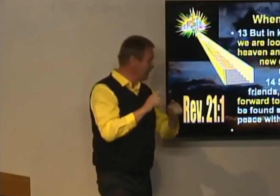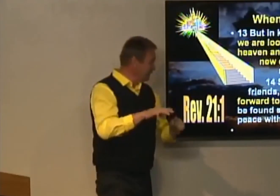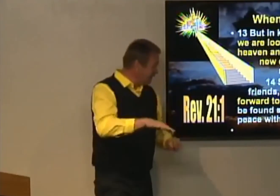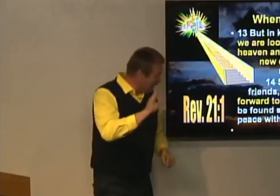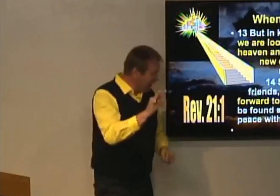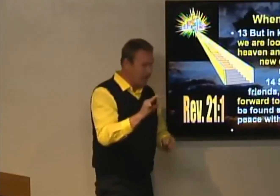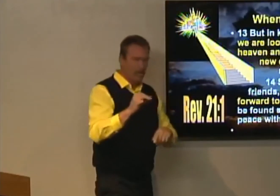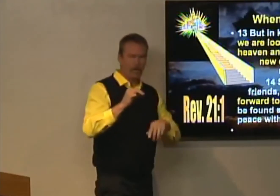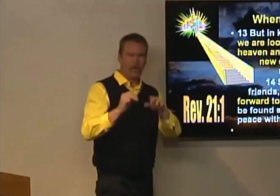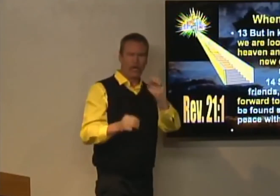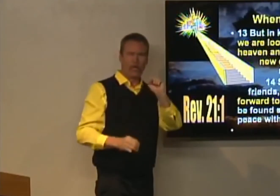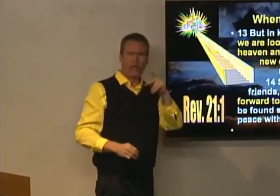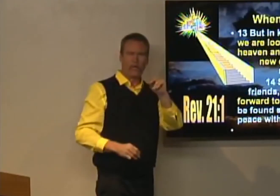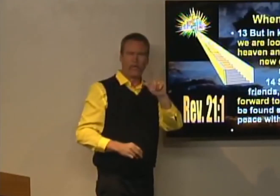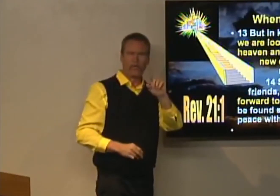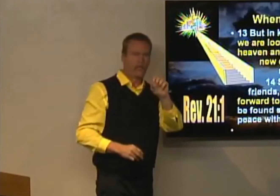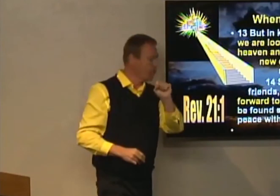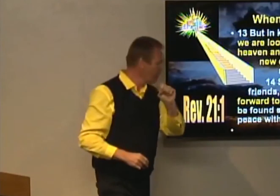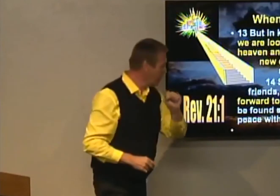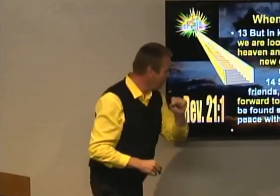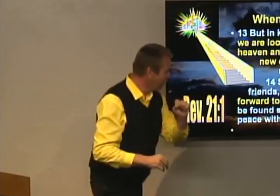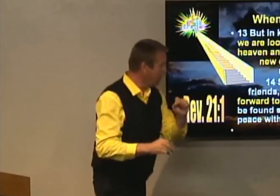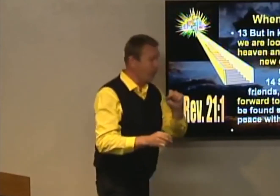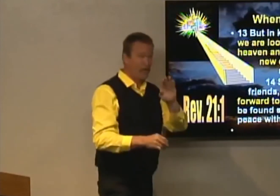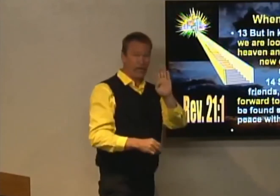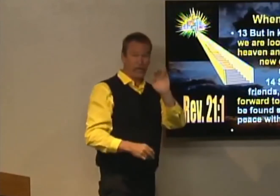you need to be found spotless and blameless.